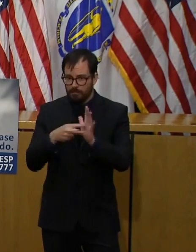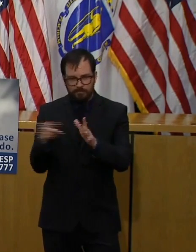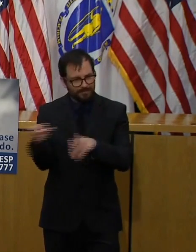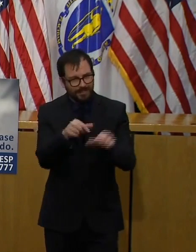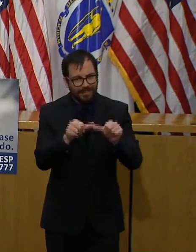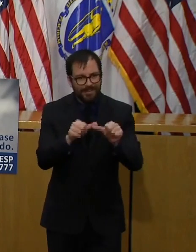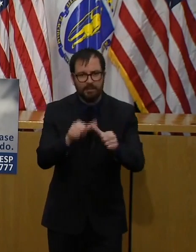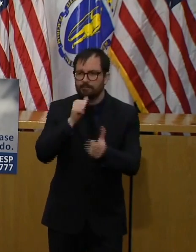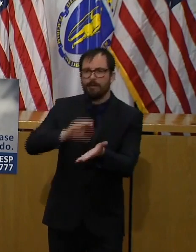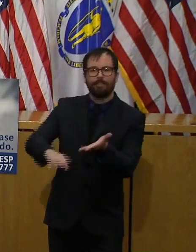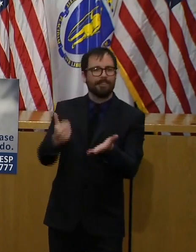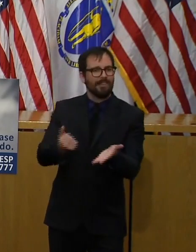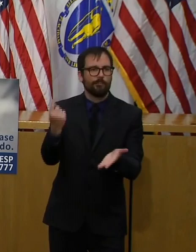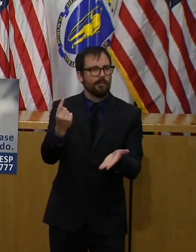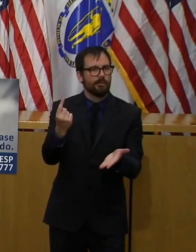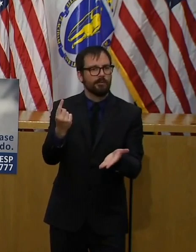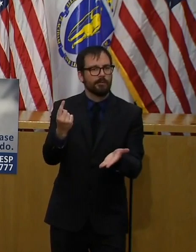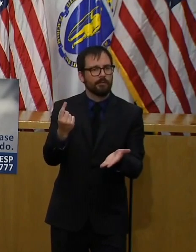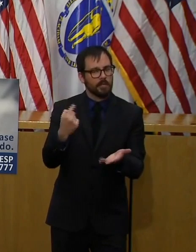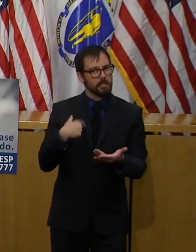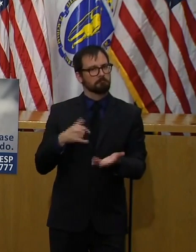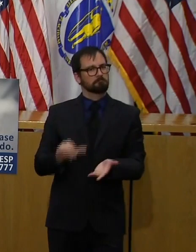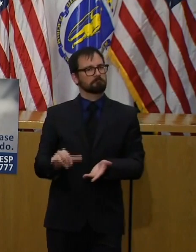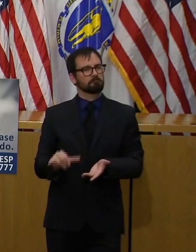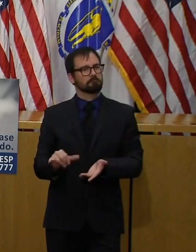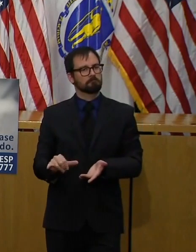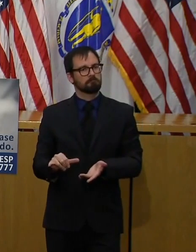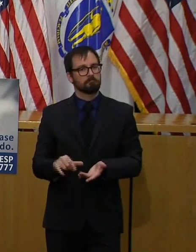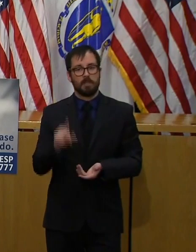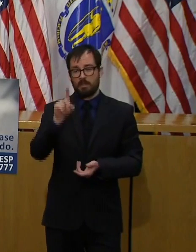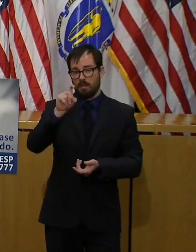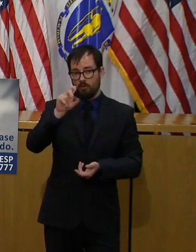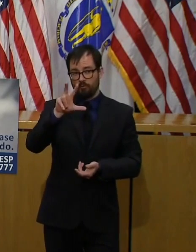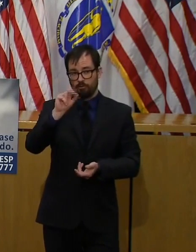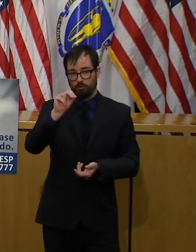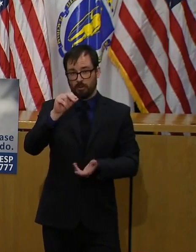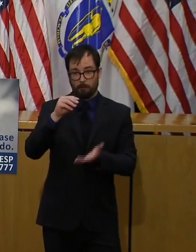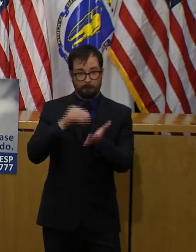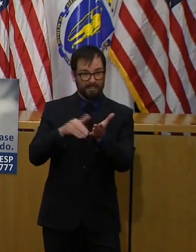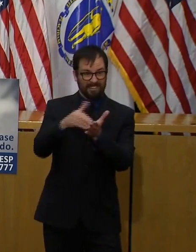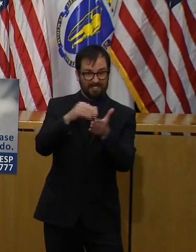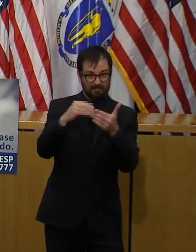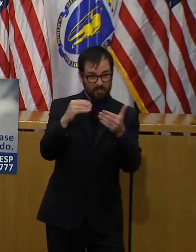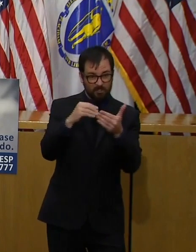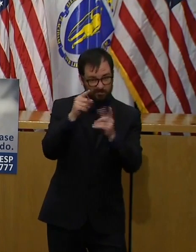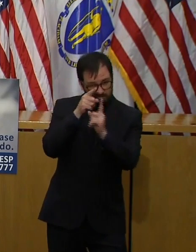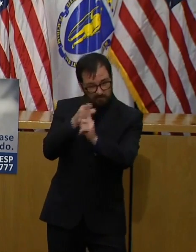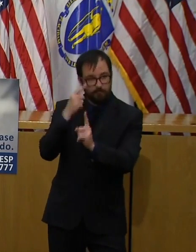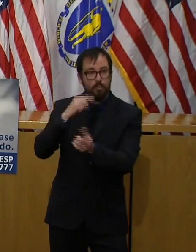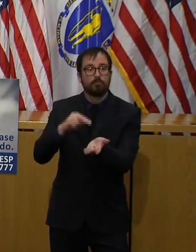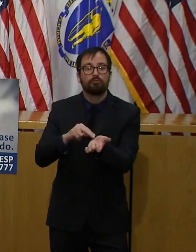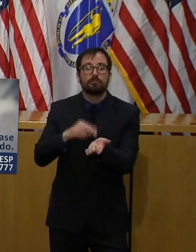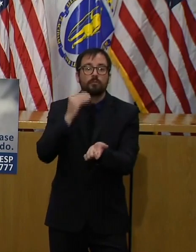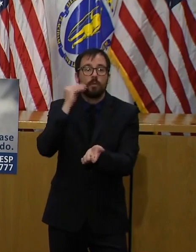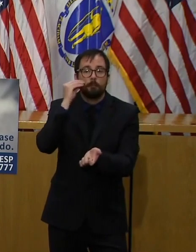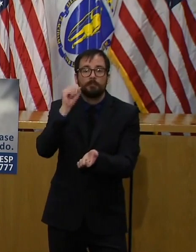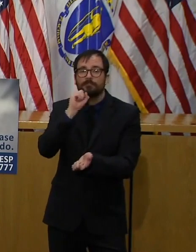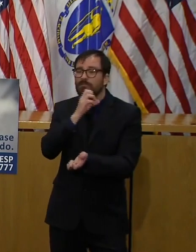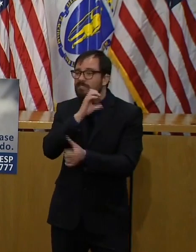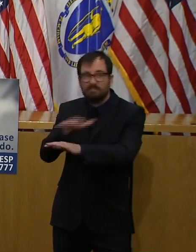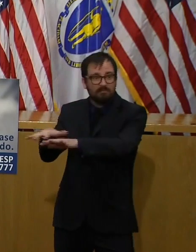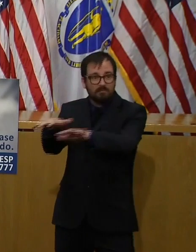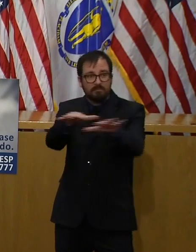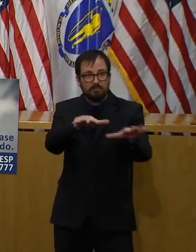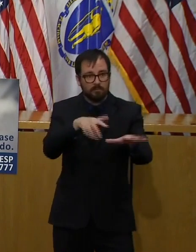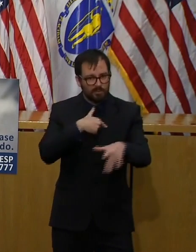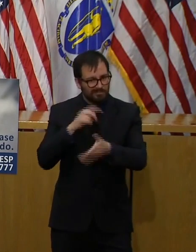talked about yesterday, the $130 million we were putting into the nursing home industry, we've acted accordingly. And we're in pretty much daily contact